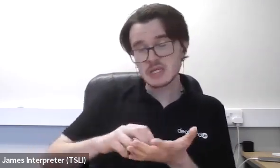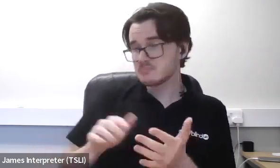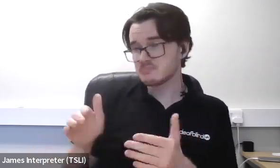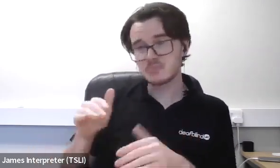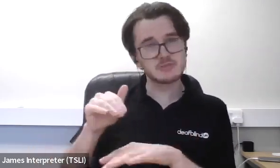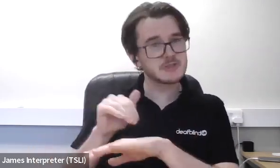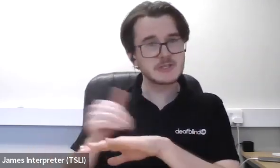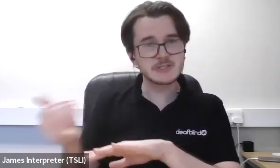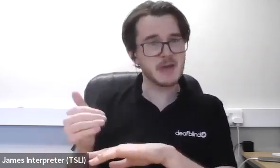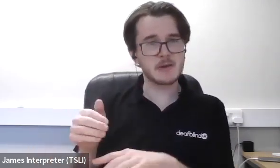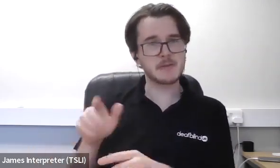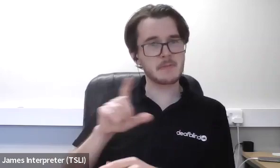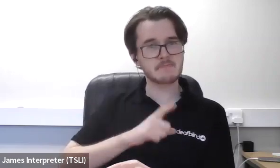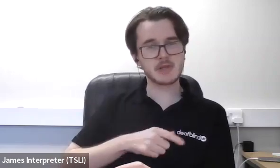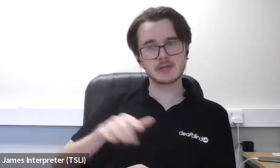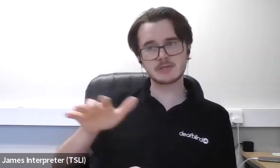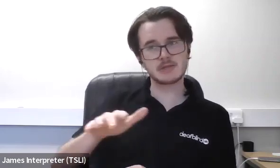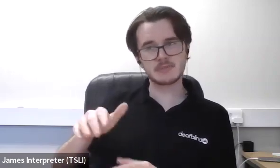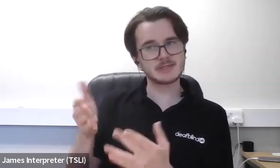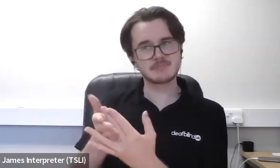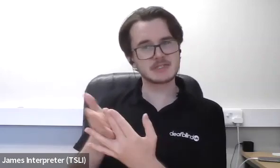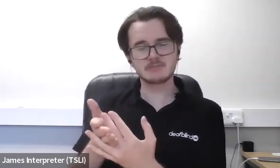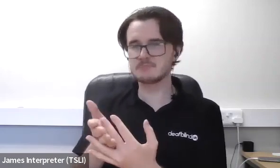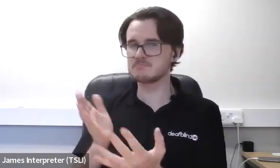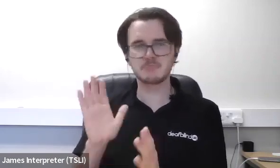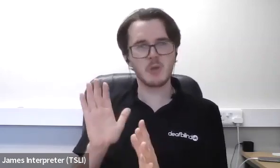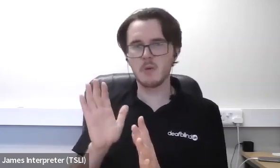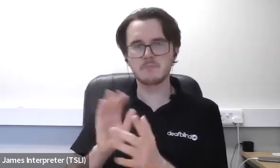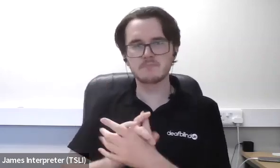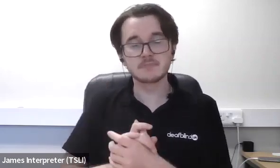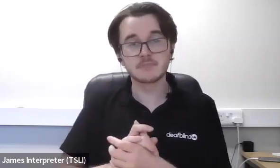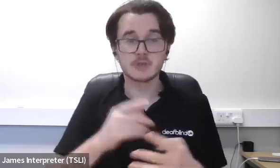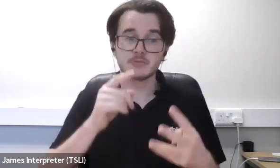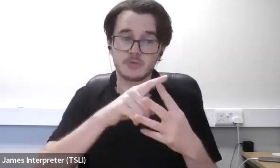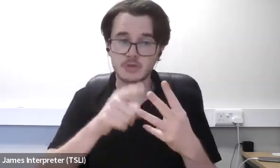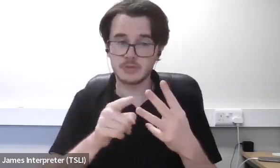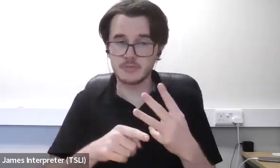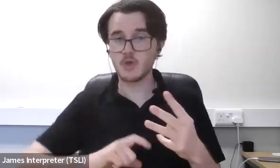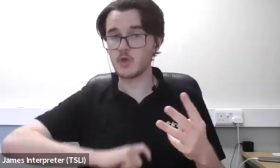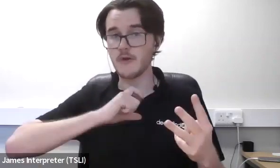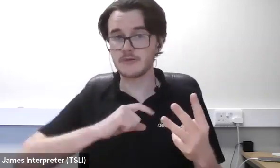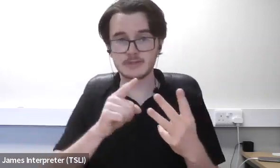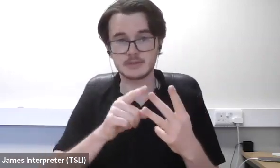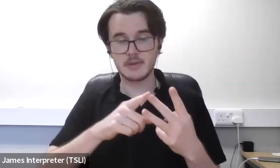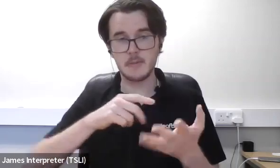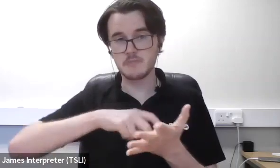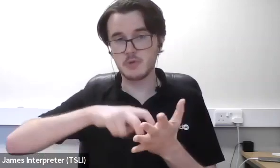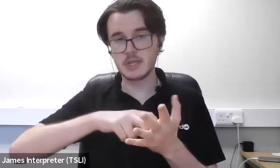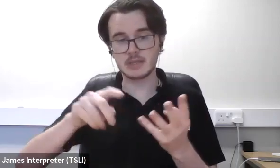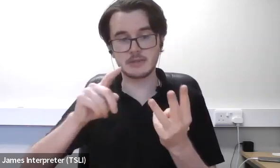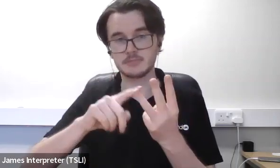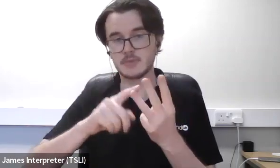So it's these 3 key areas of challenge: confidence, mobility, and accessible